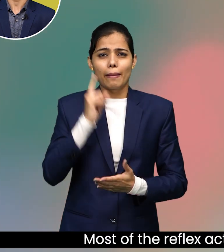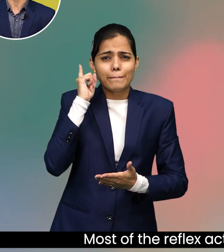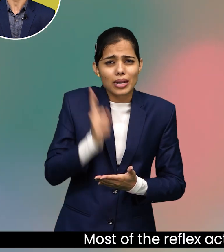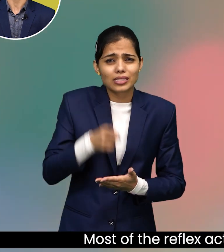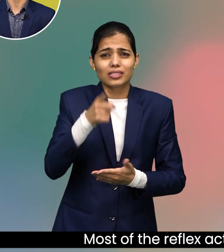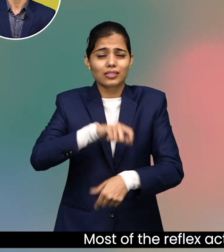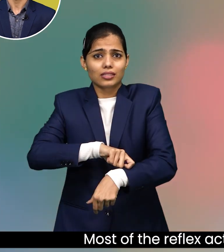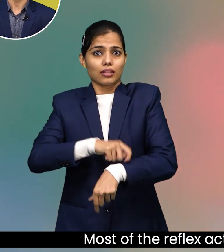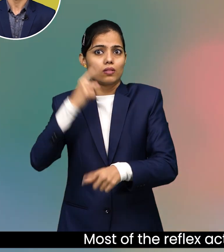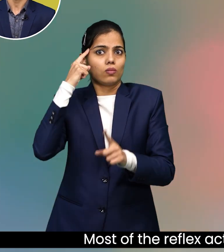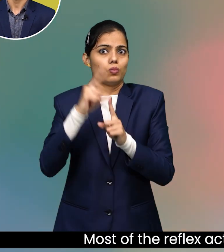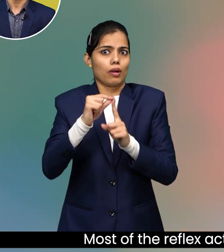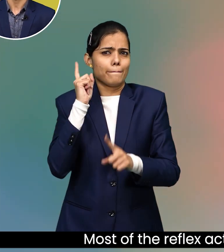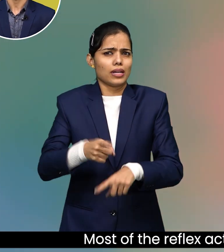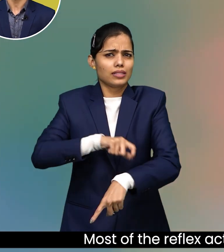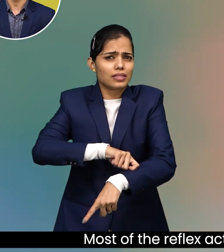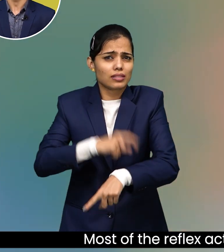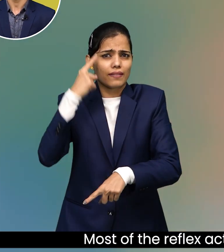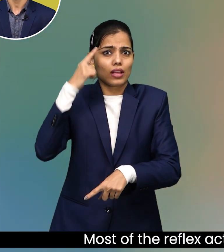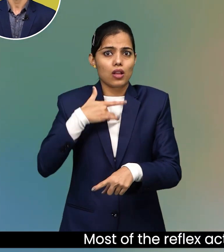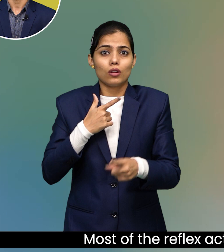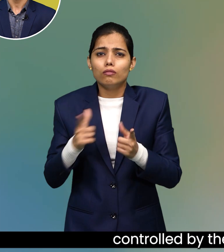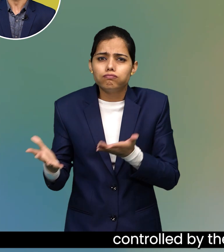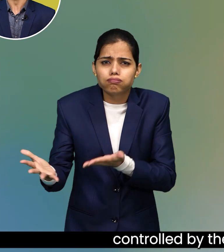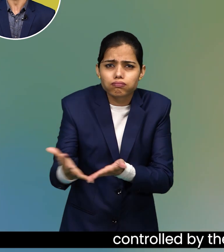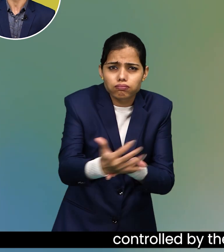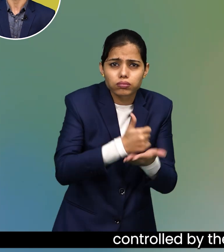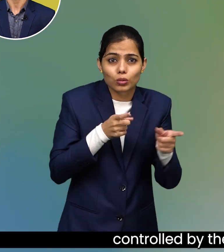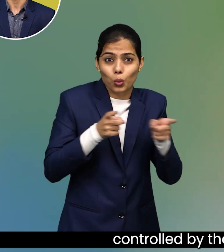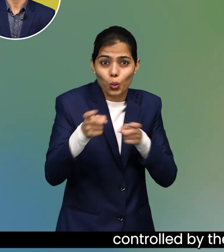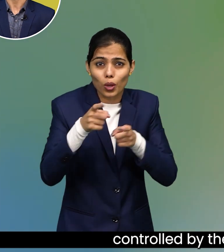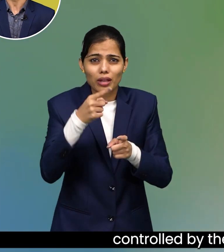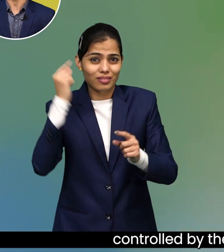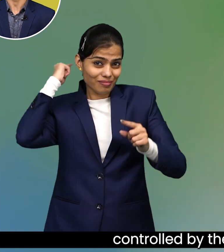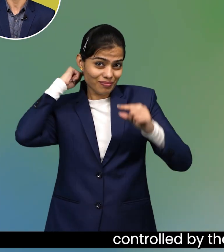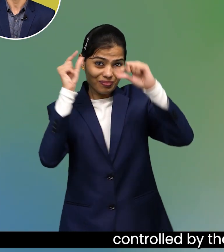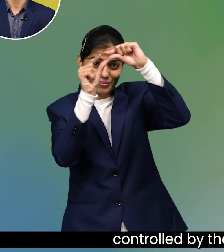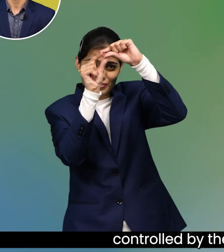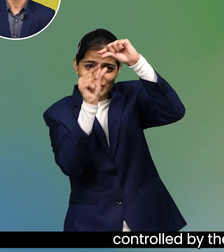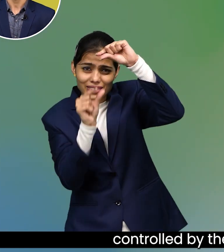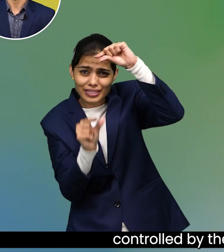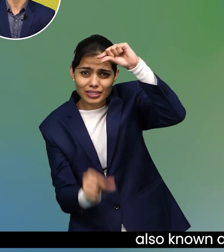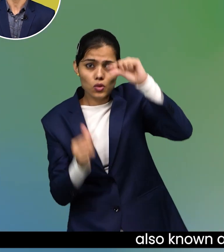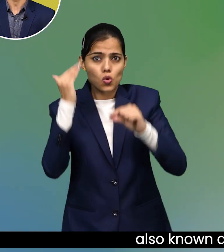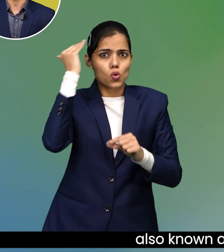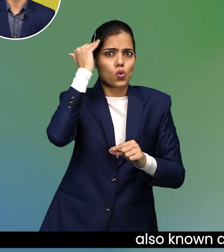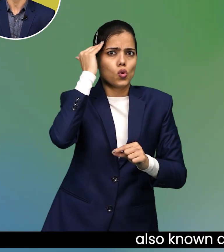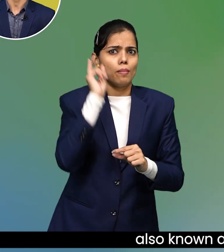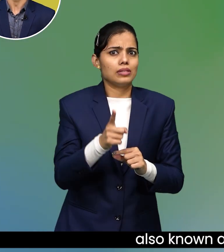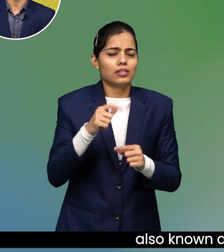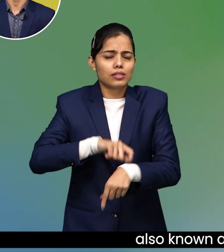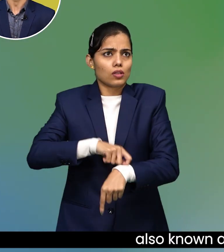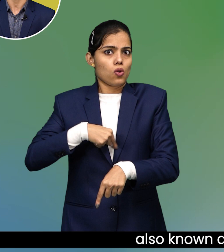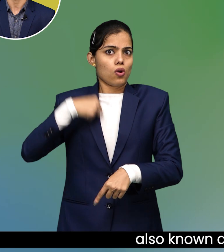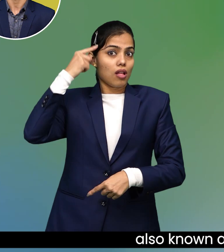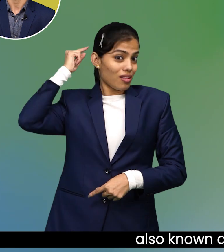Most of the reflex actions are monitored and controlled by the spinal cord, hence also known as